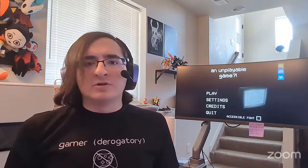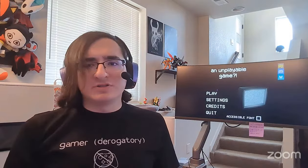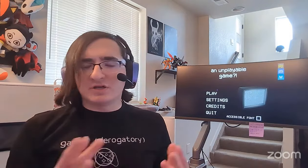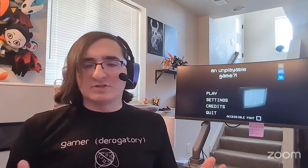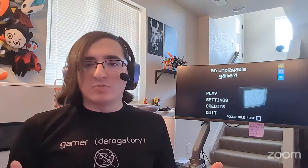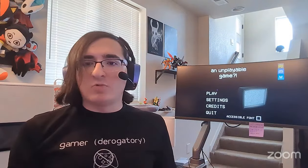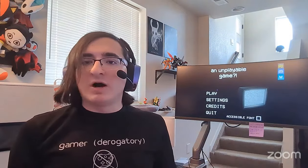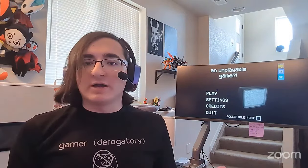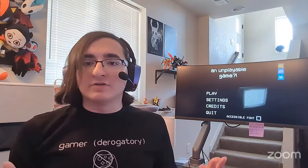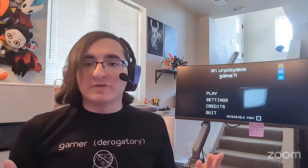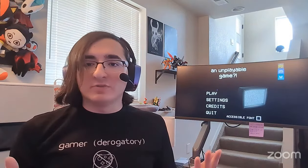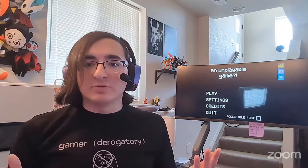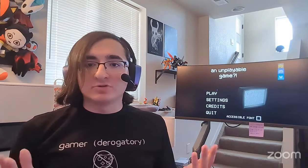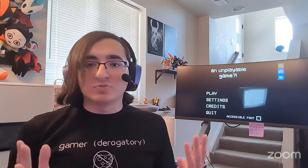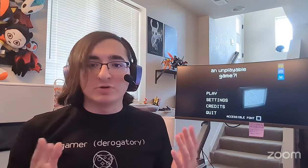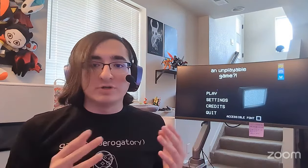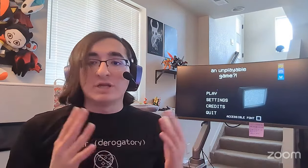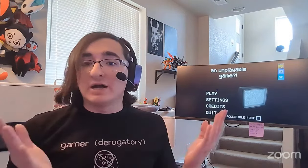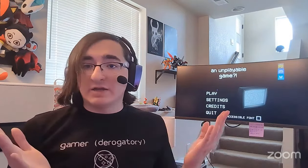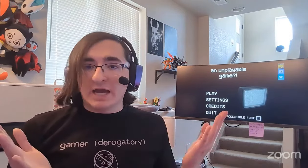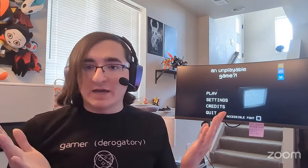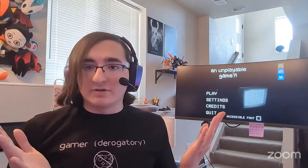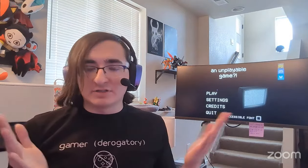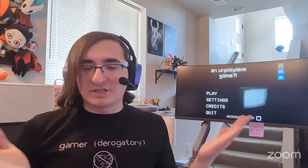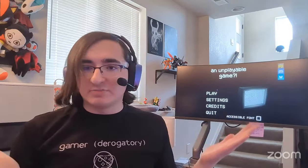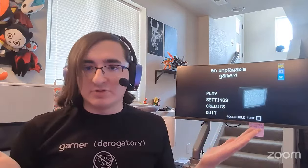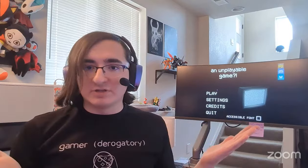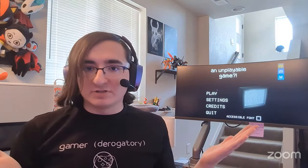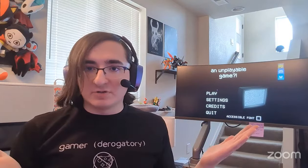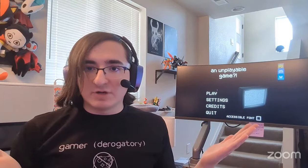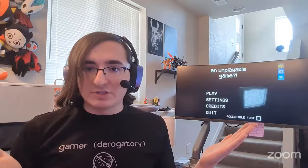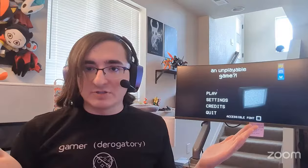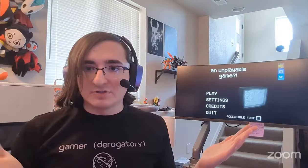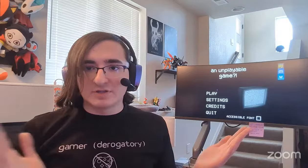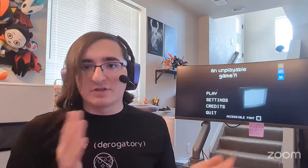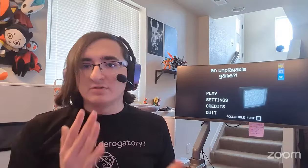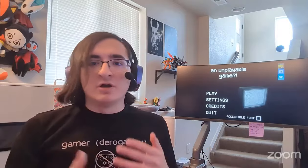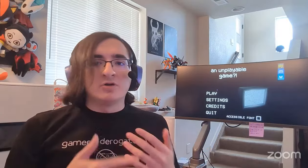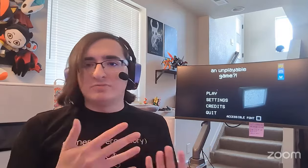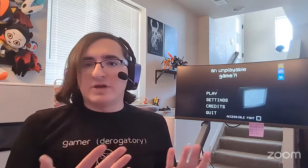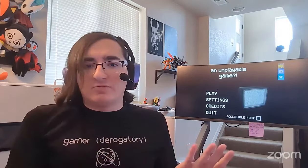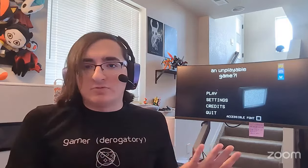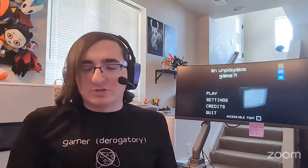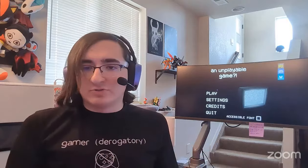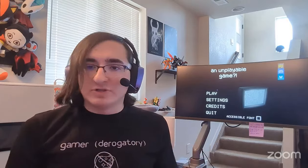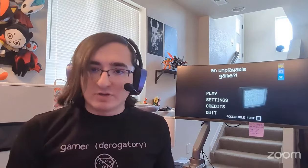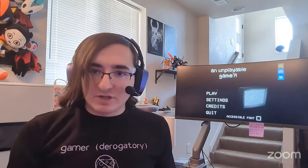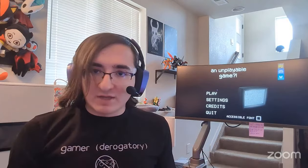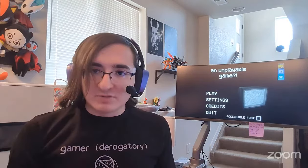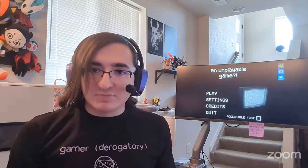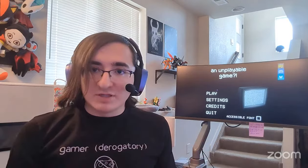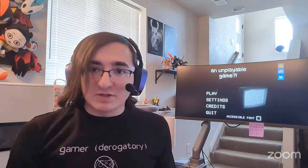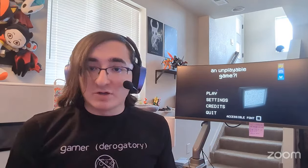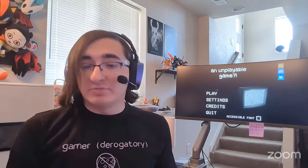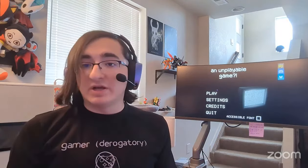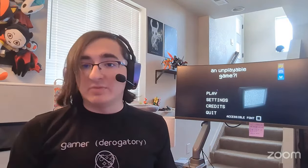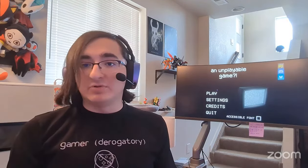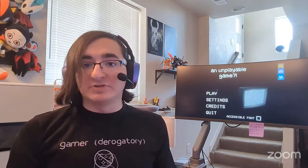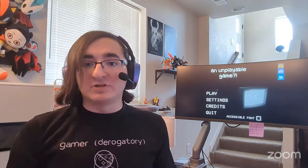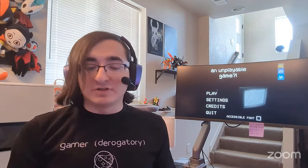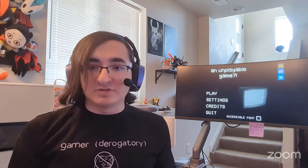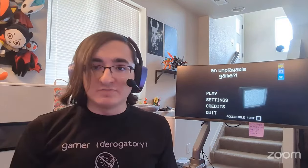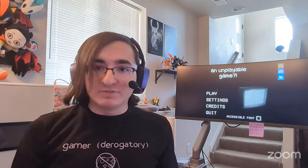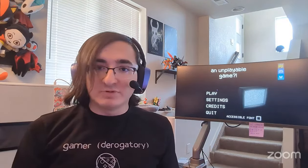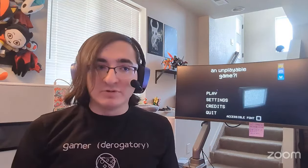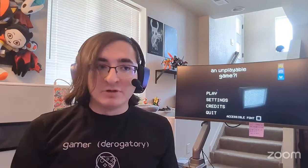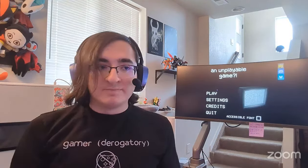about discussing why developers would not add accessibility considerations and then that would result in their games being unplayable